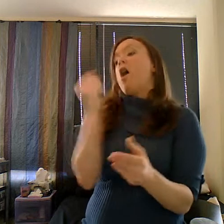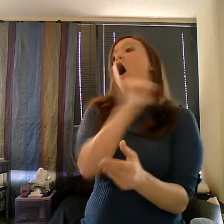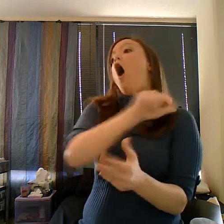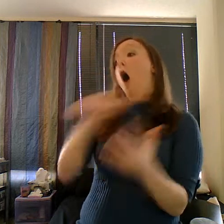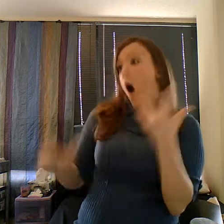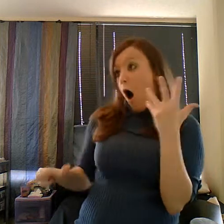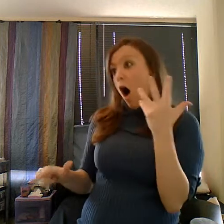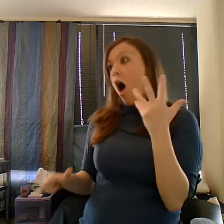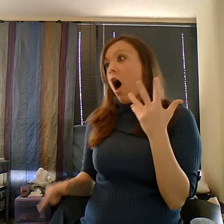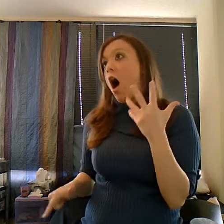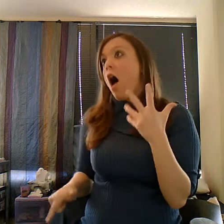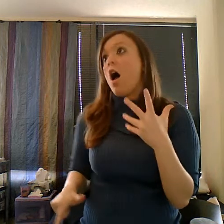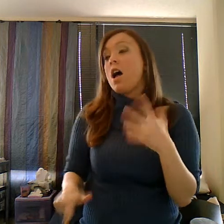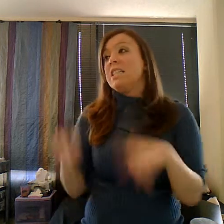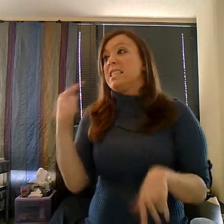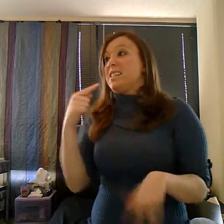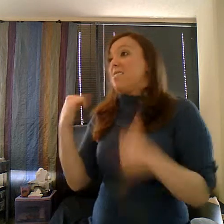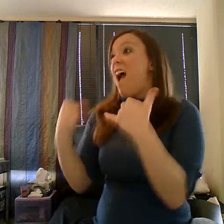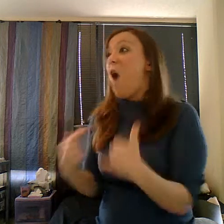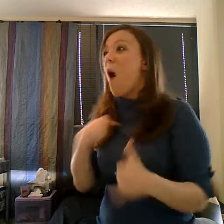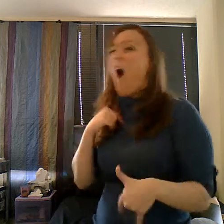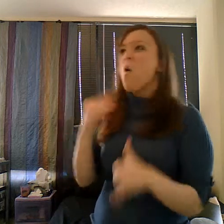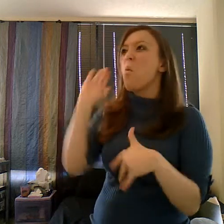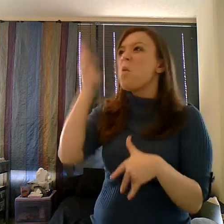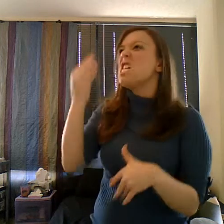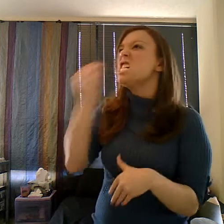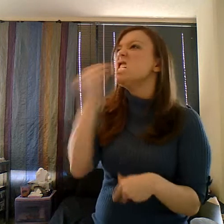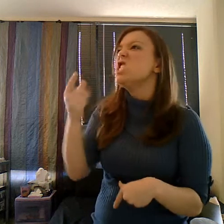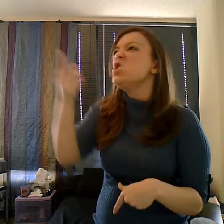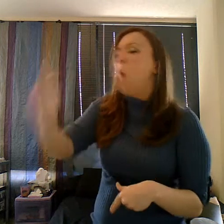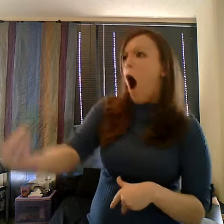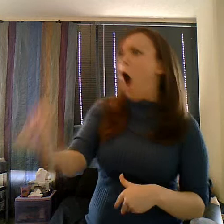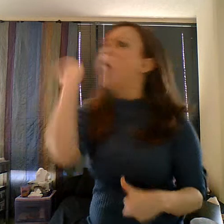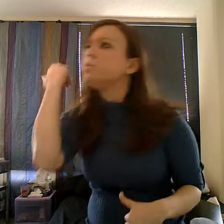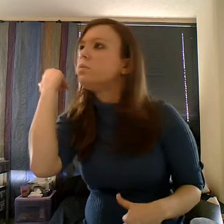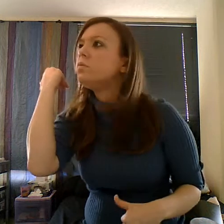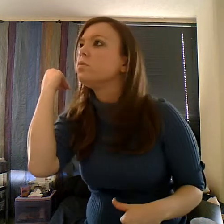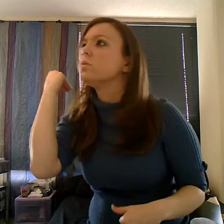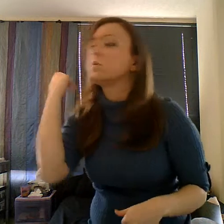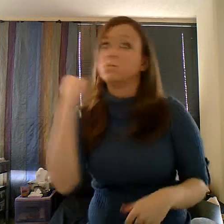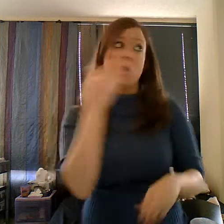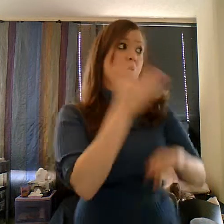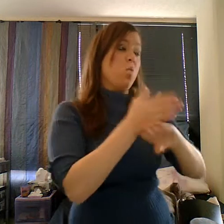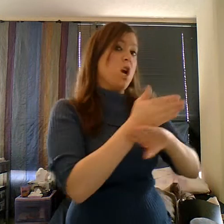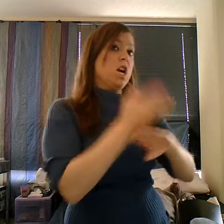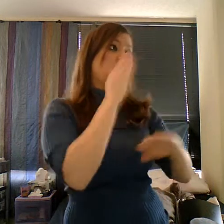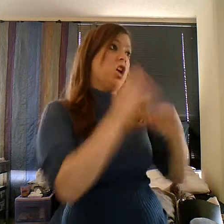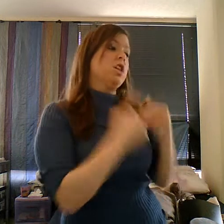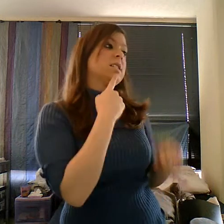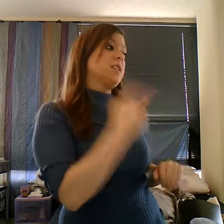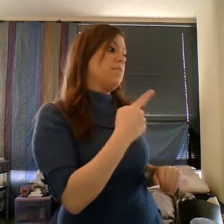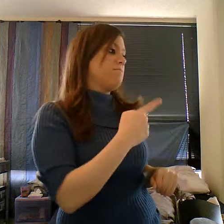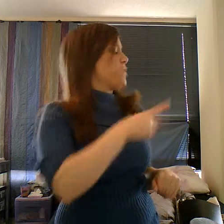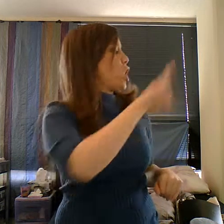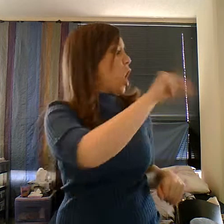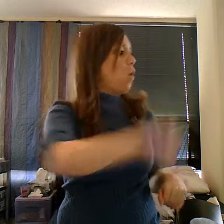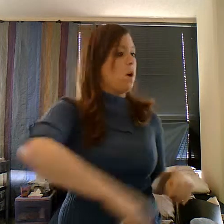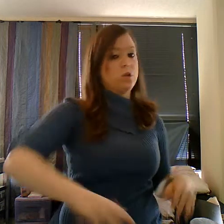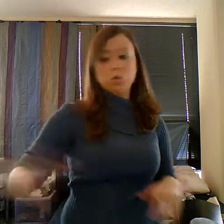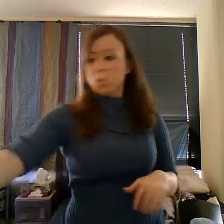no, you are not," said the woodcutter. And he got out his axe and he sliced a great big hole in the cat's tummy, and